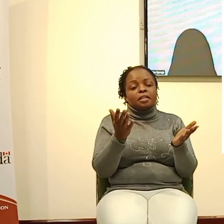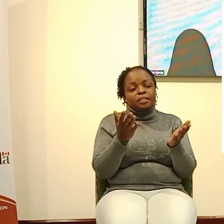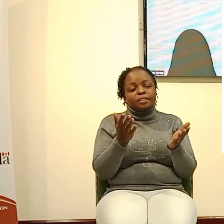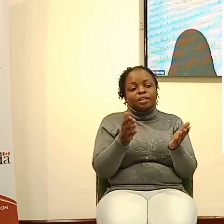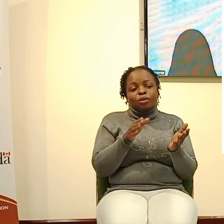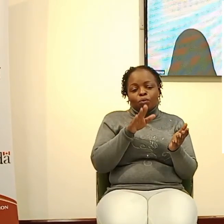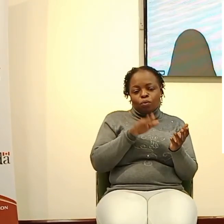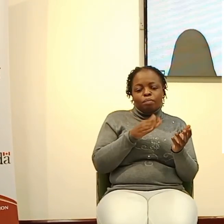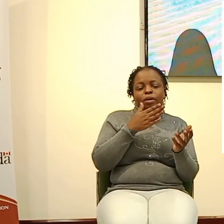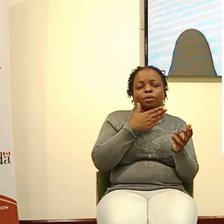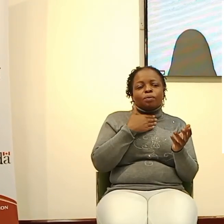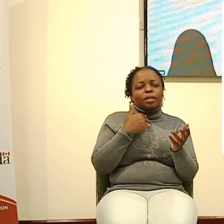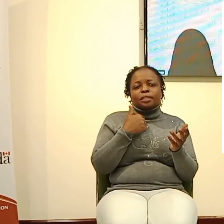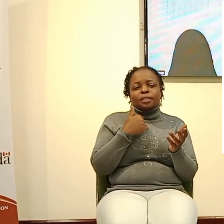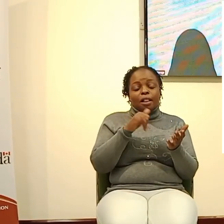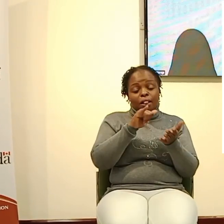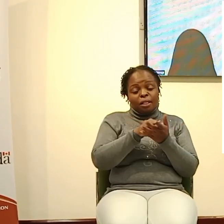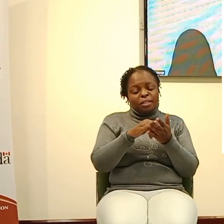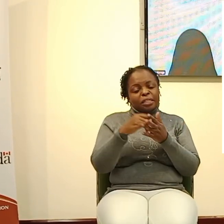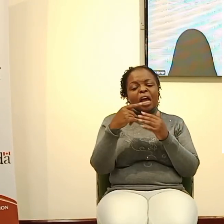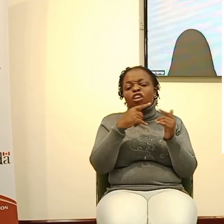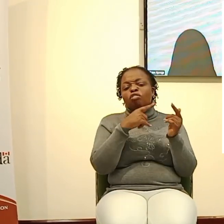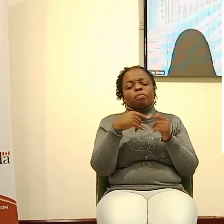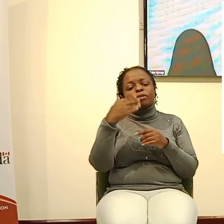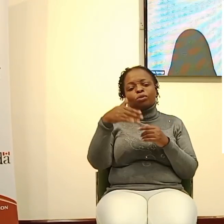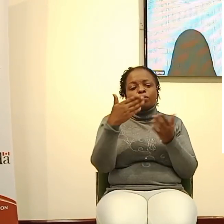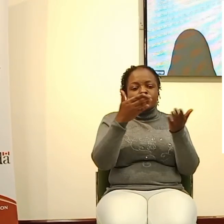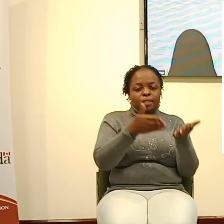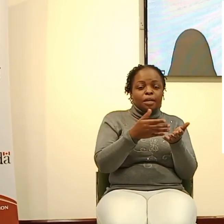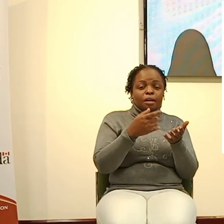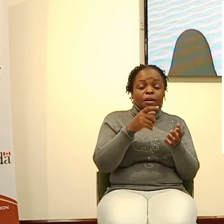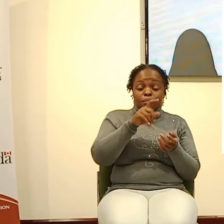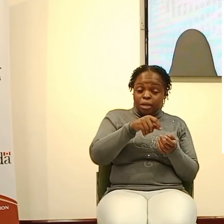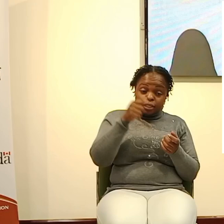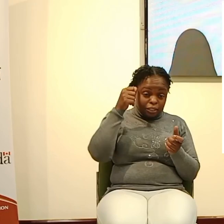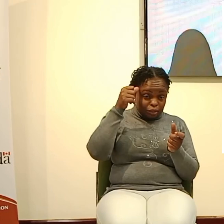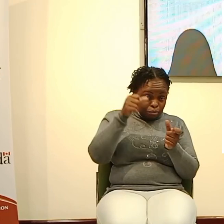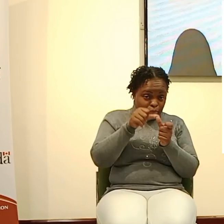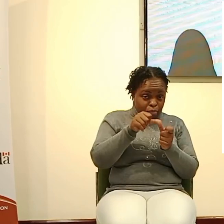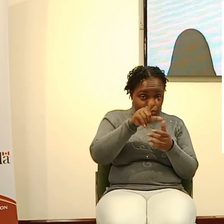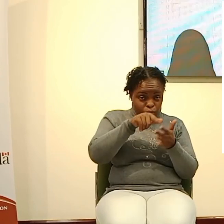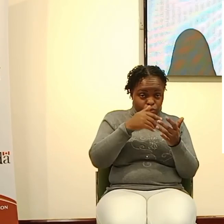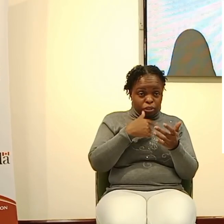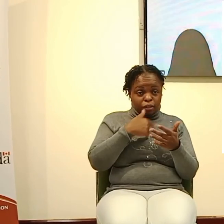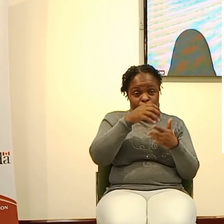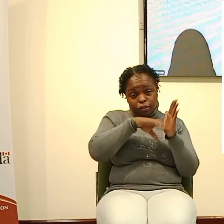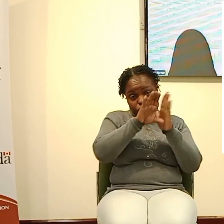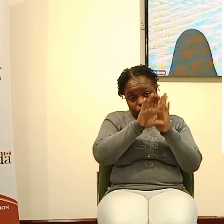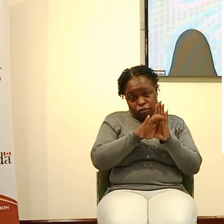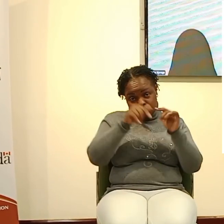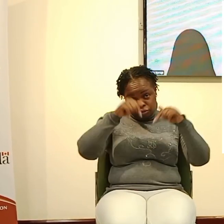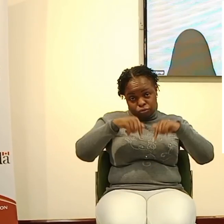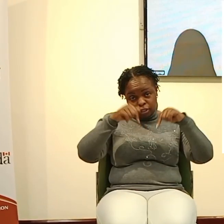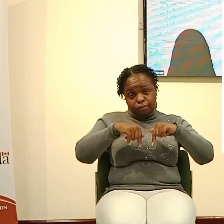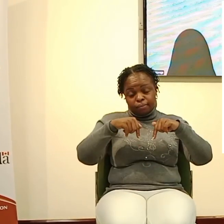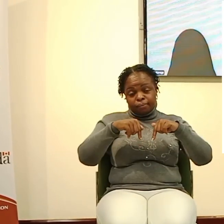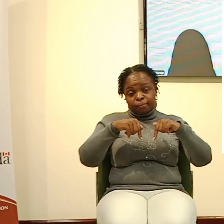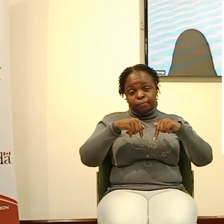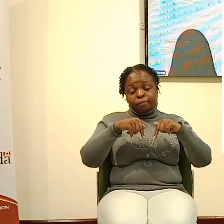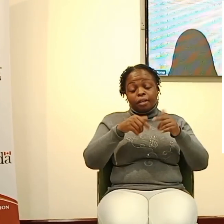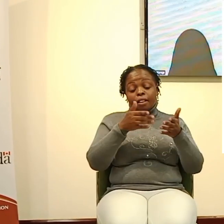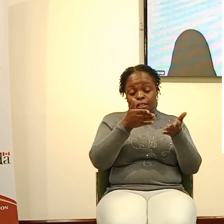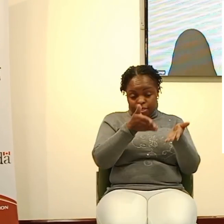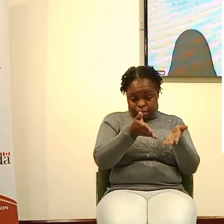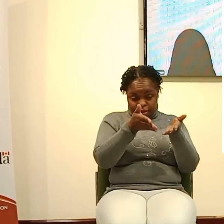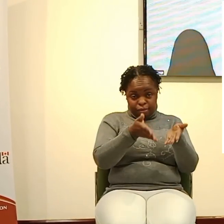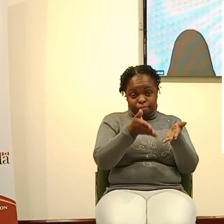want... Let me tell you, that argument has always been there. So you must remember, what we have in the Constitution today is